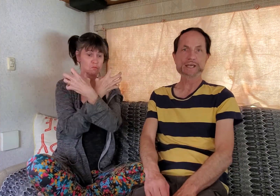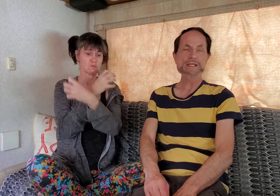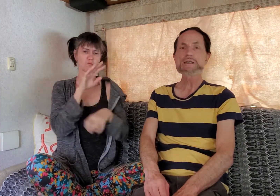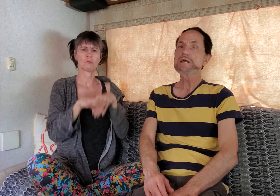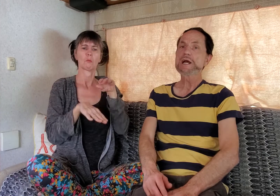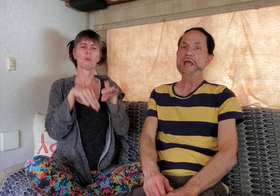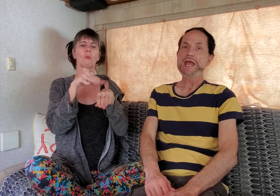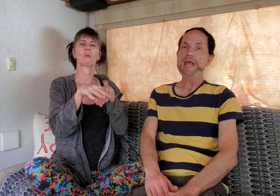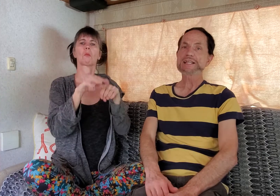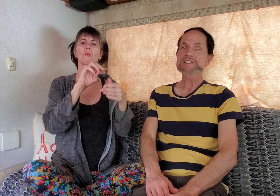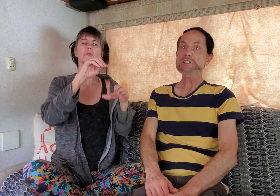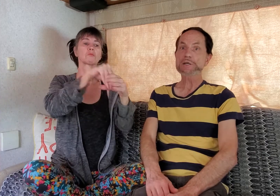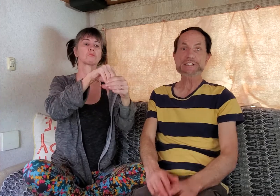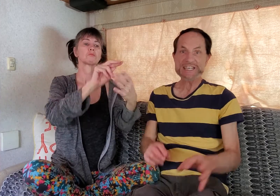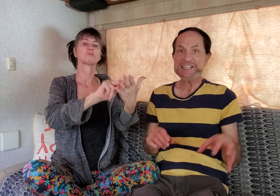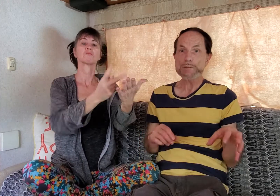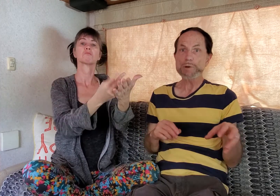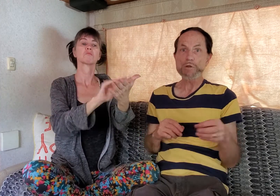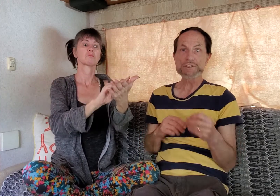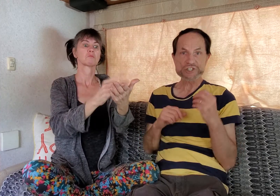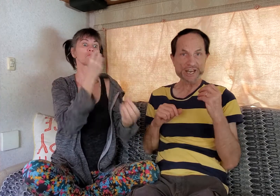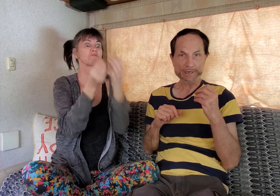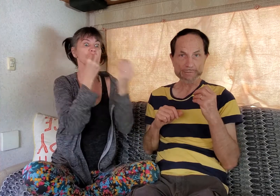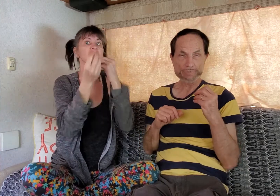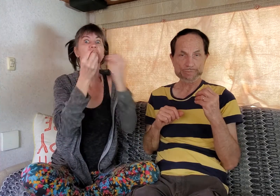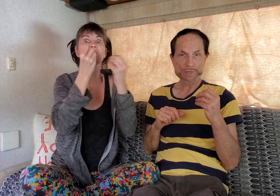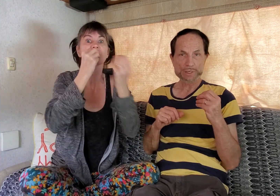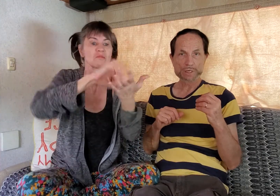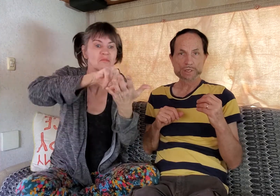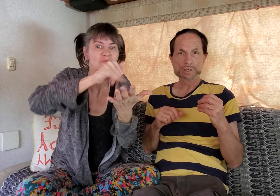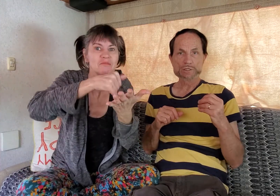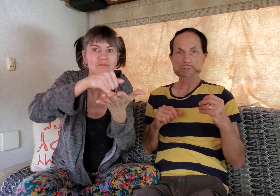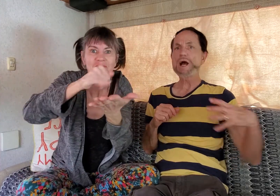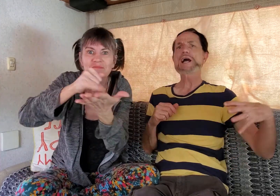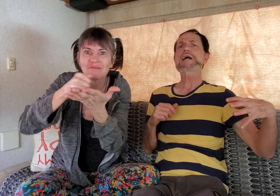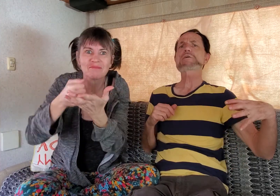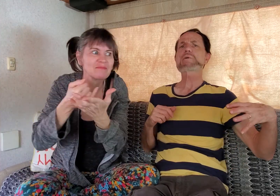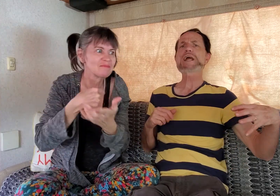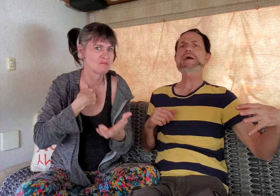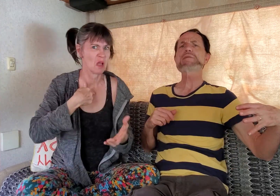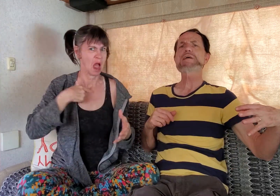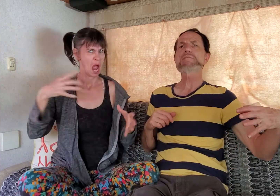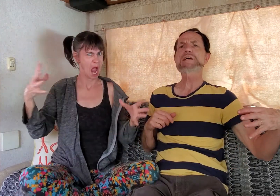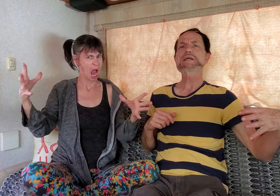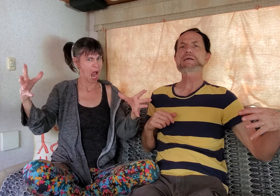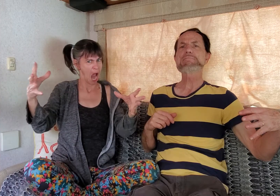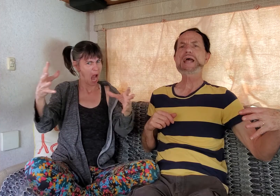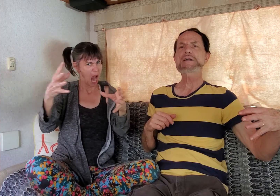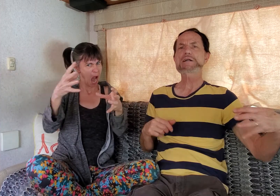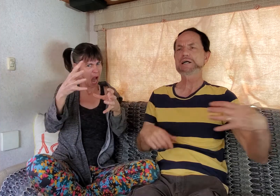day and started to eat up all the jam. So I grabbed him in a bear